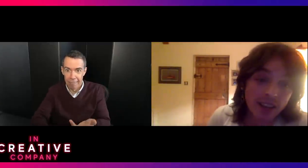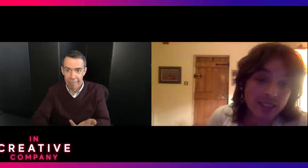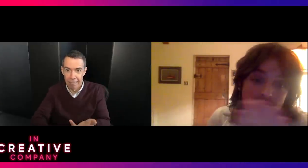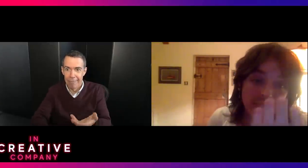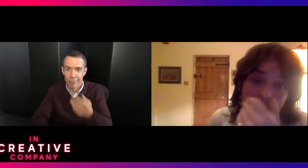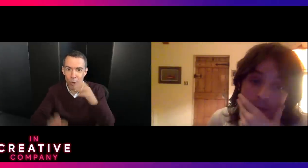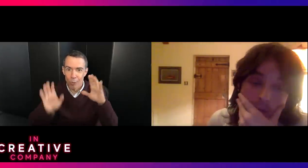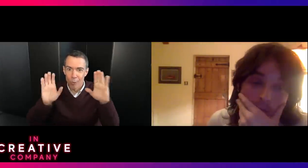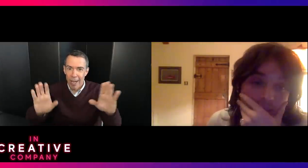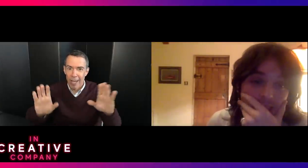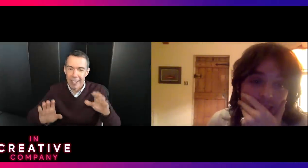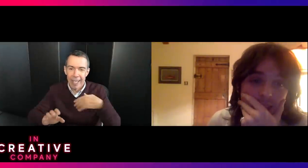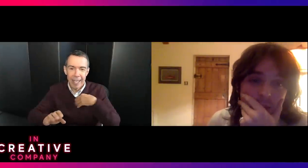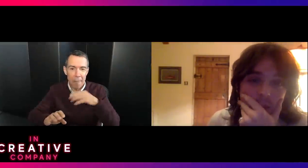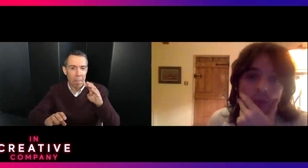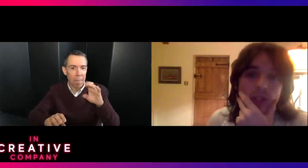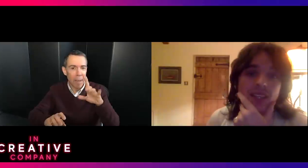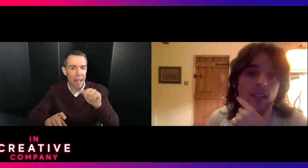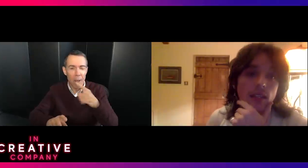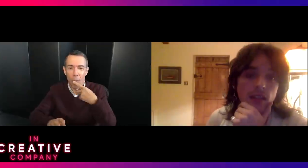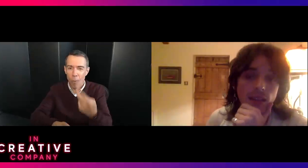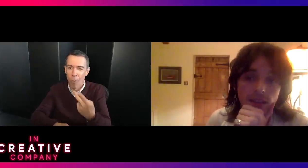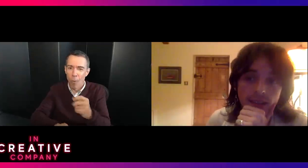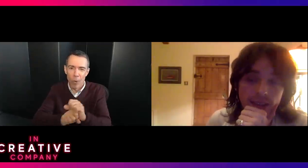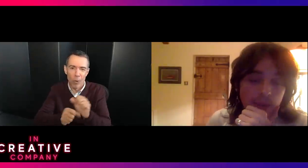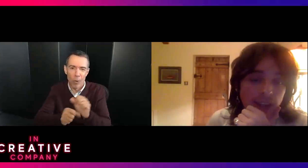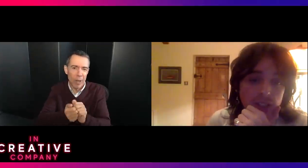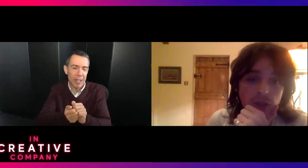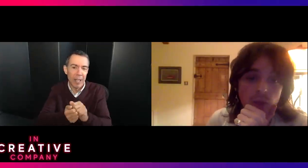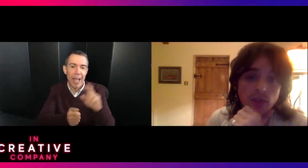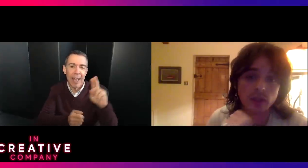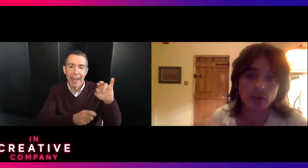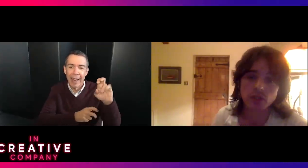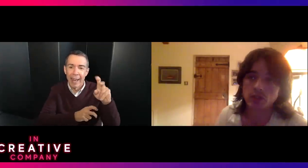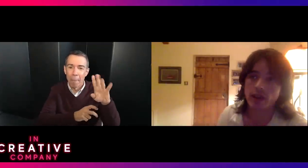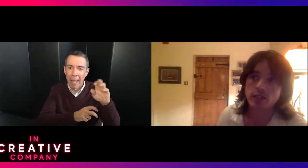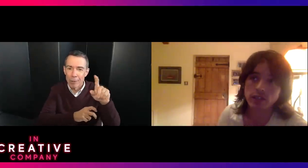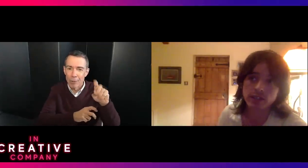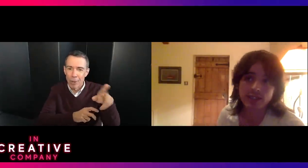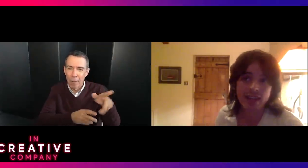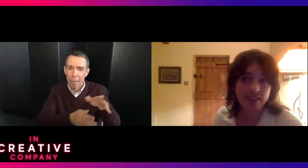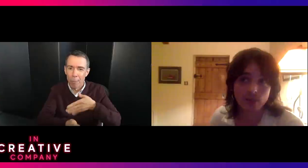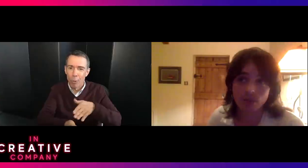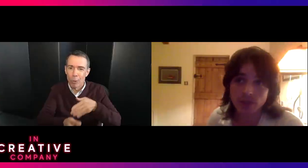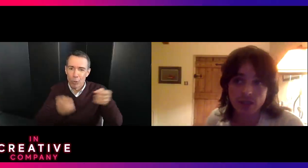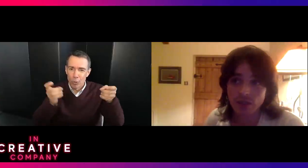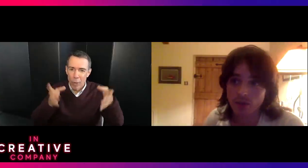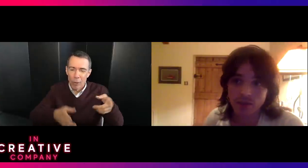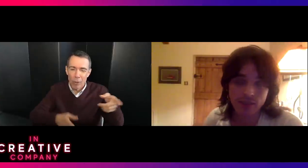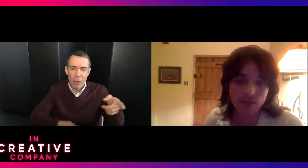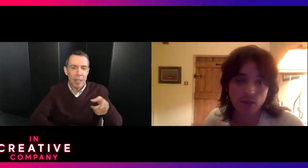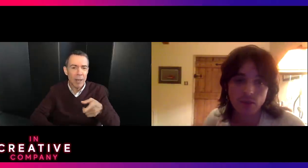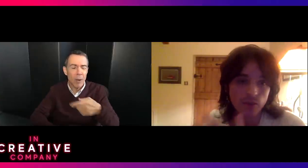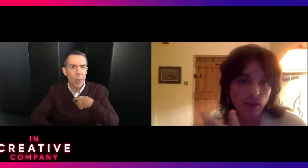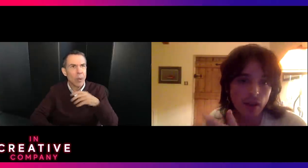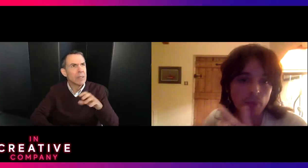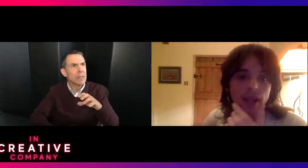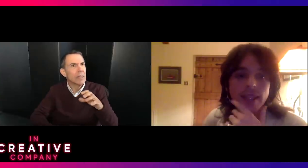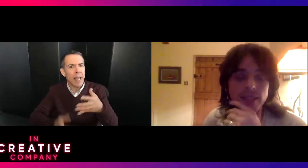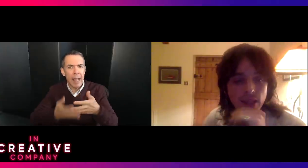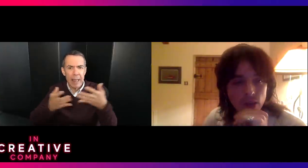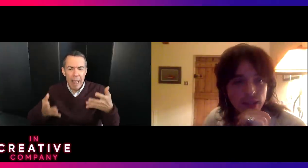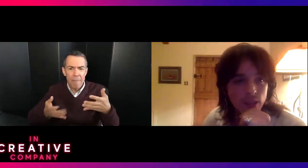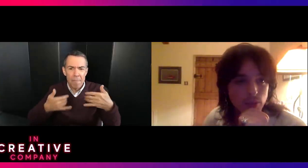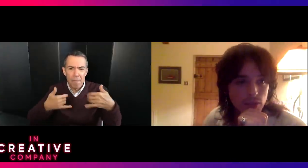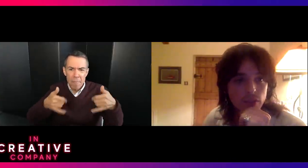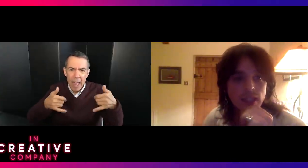it was great. As Emilia said, working with Nikolai Baxter, who was the musical director on set. We did a lot of